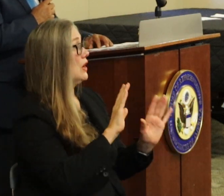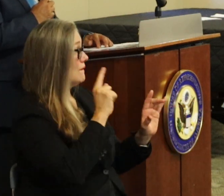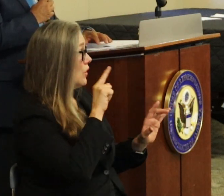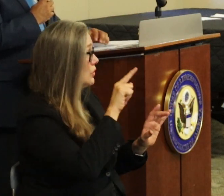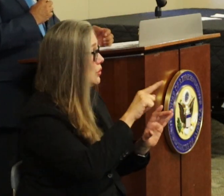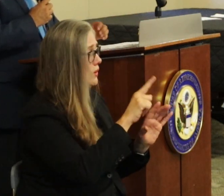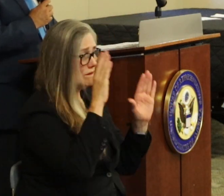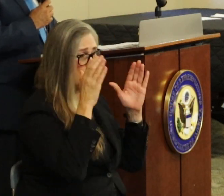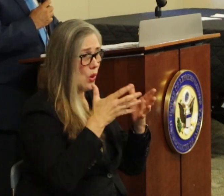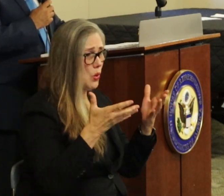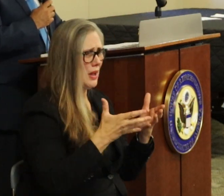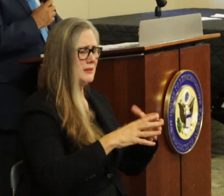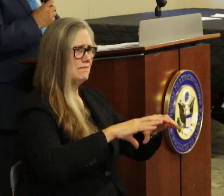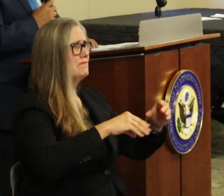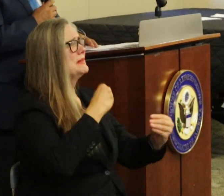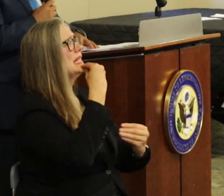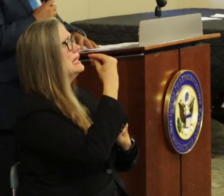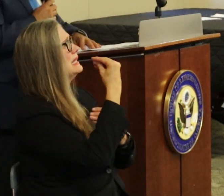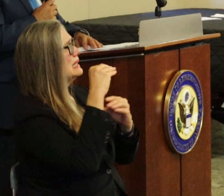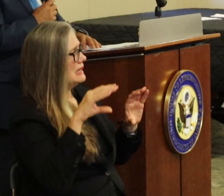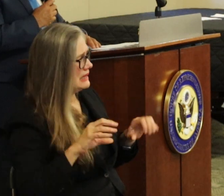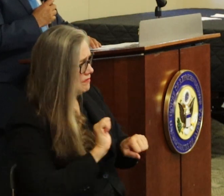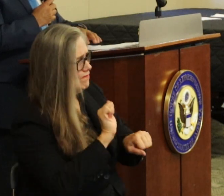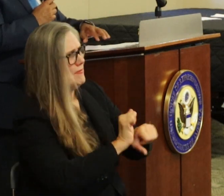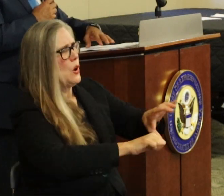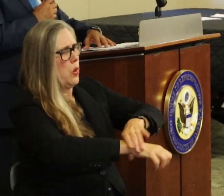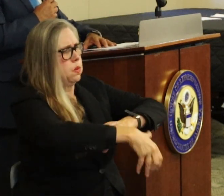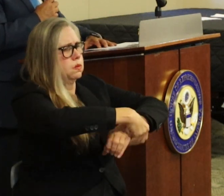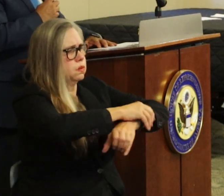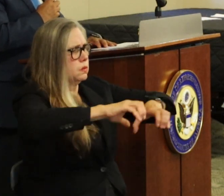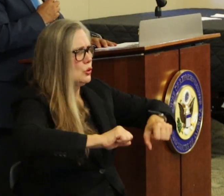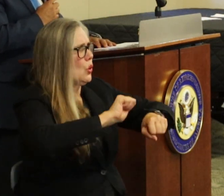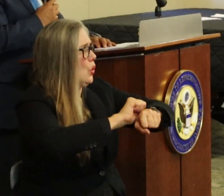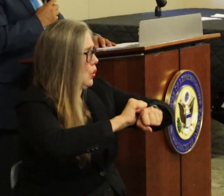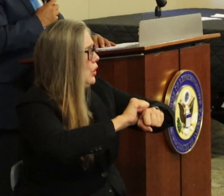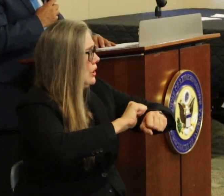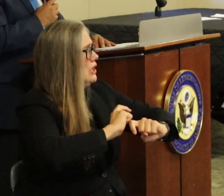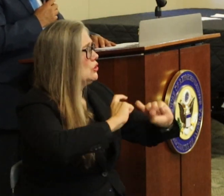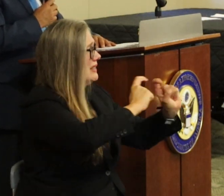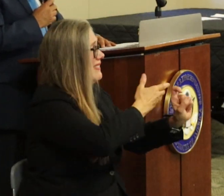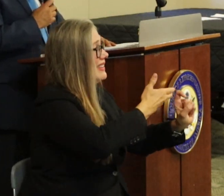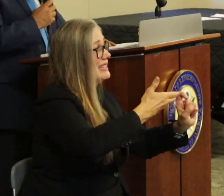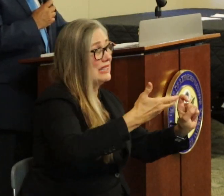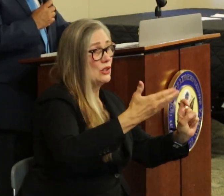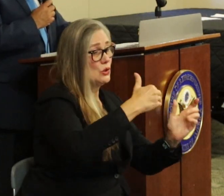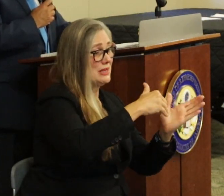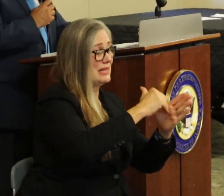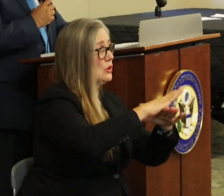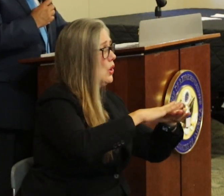you, delivering for the Central Coast, and trying to find opportunities to collaborate across the aisle when at all